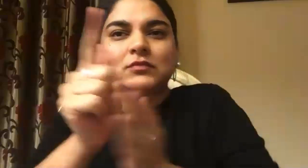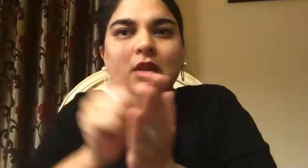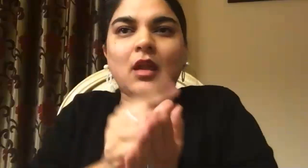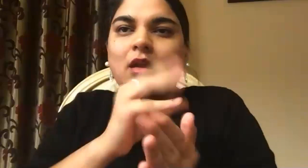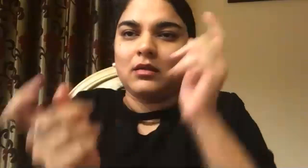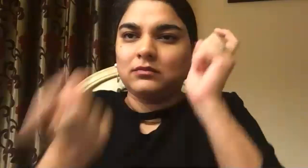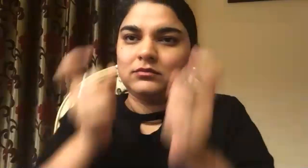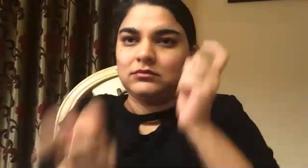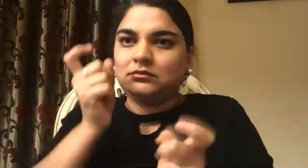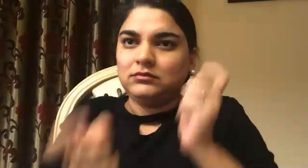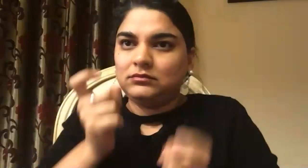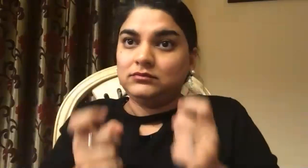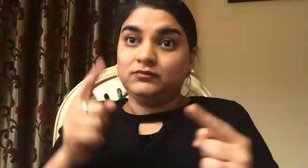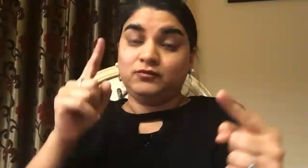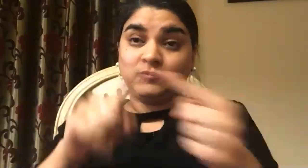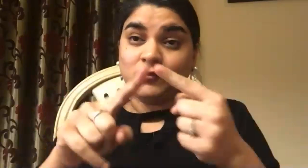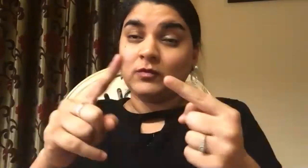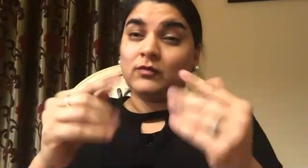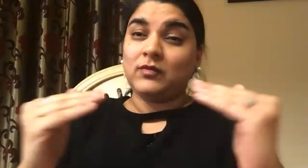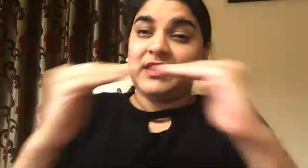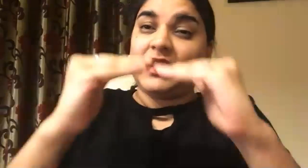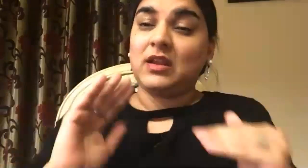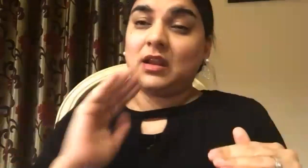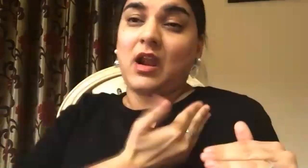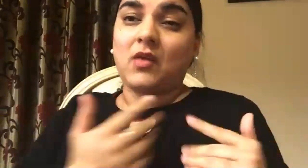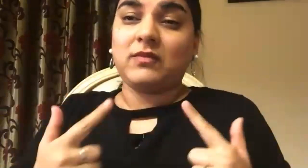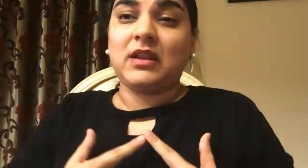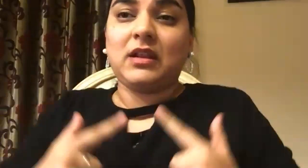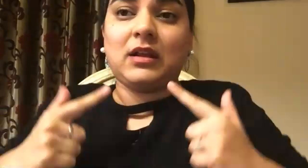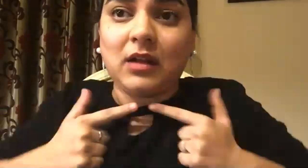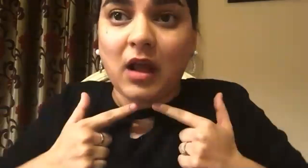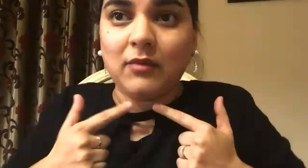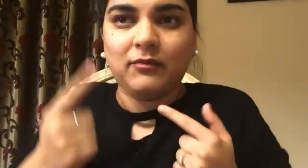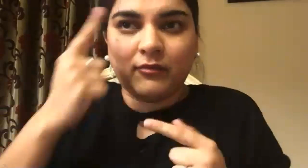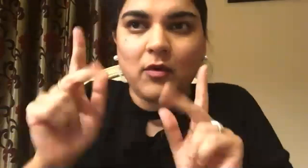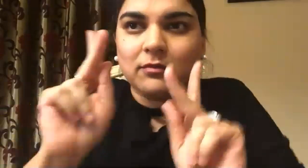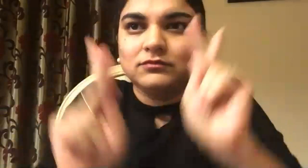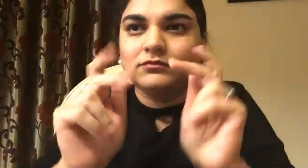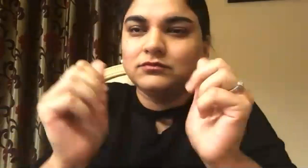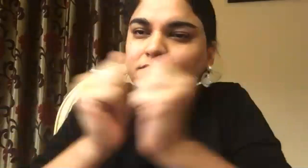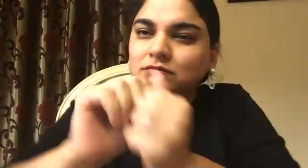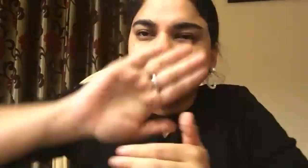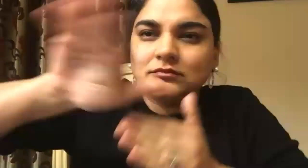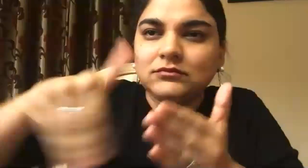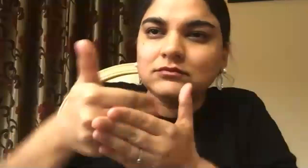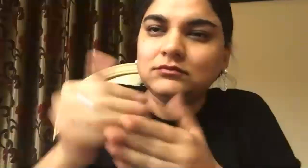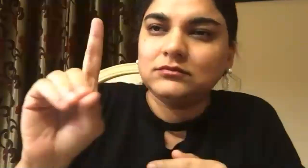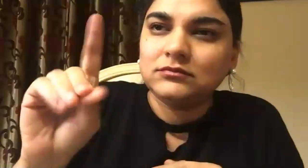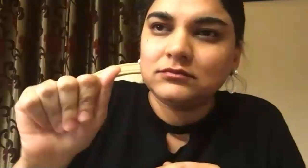once people start to understand that, then we can start changing the law and to make sure that our lives are equal to those around us.